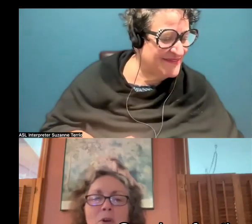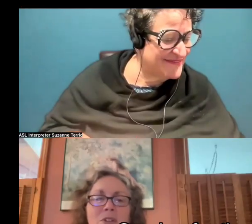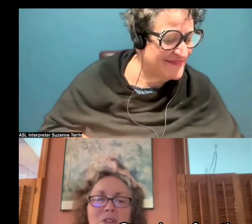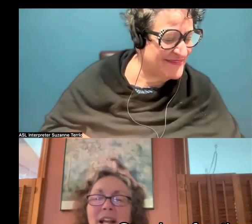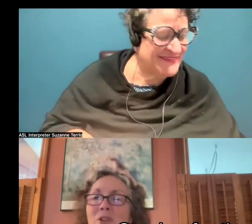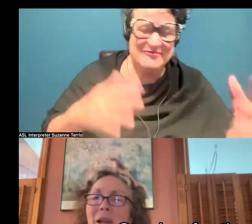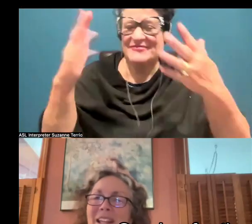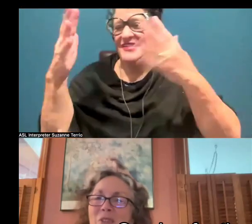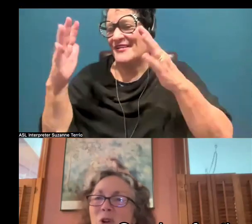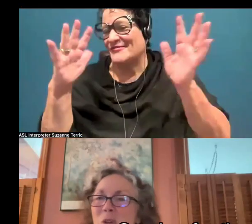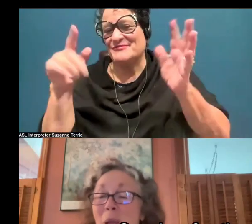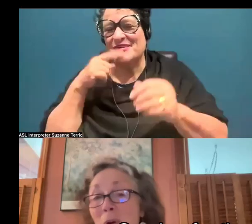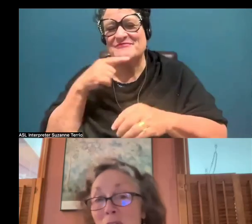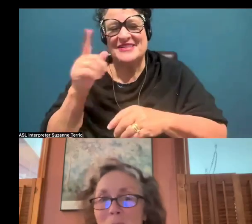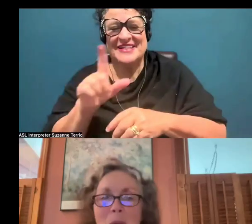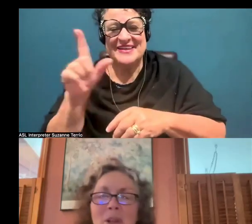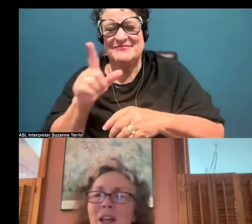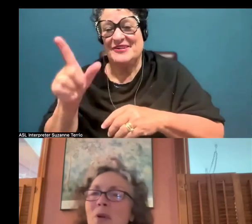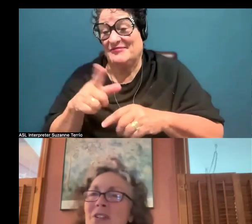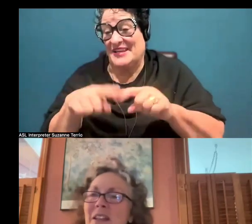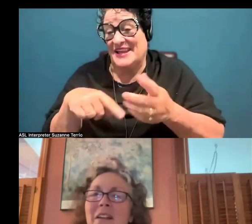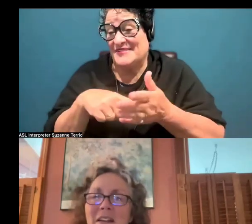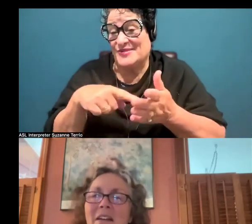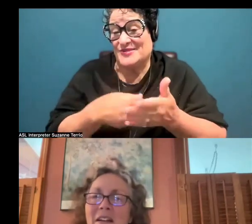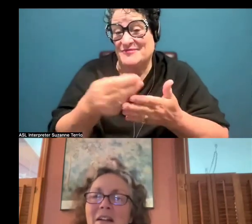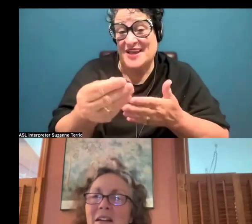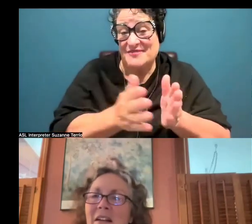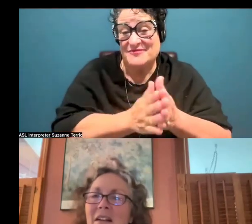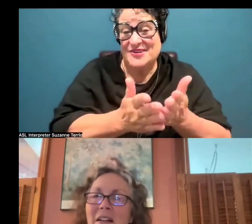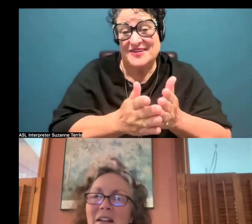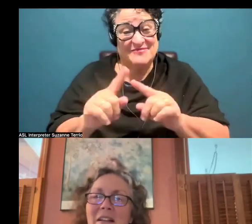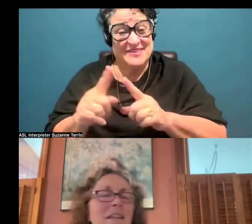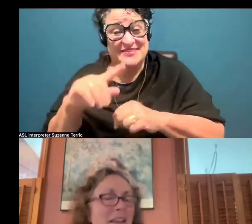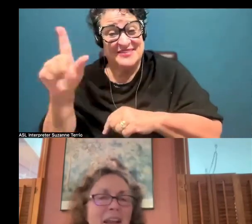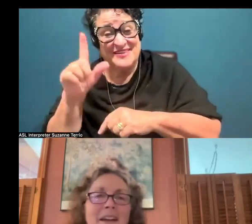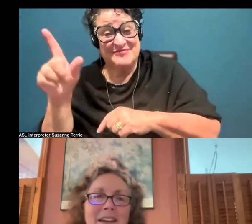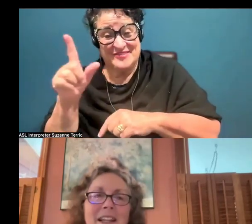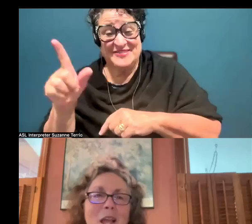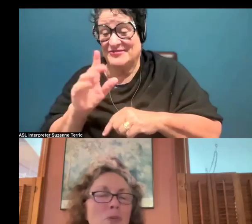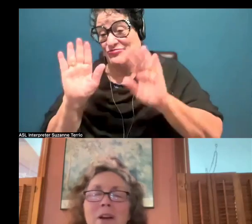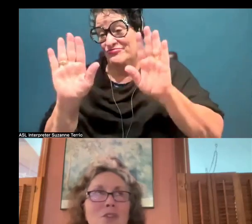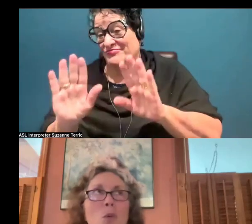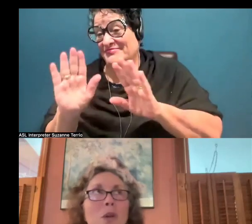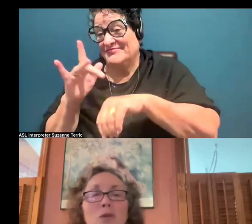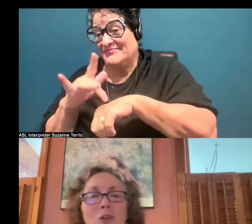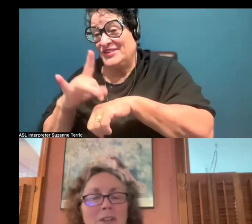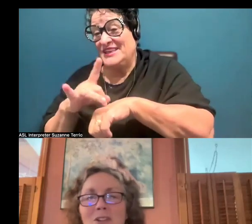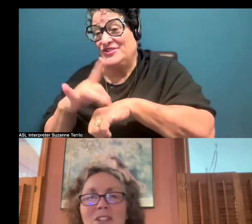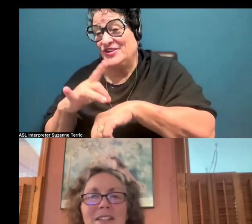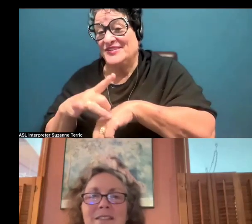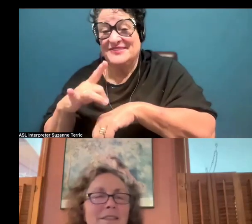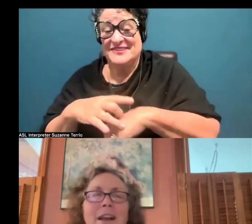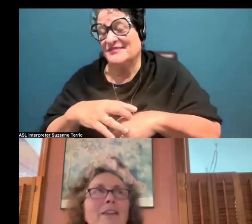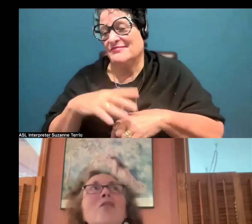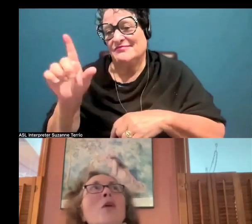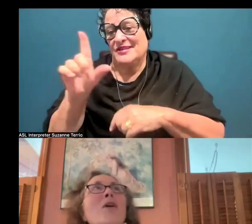public libraries because not everybody can afford to buy books, but public, absolutely. yeah, Libraries are an incredible resource. yeah, mm, and librarians are wonderful. They're